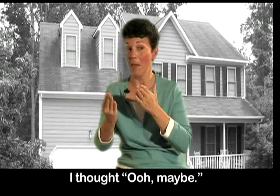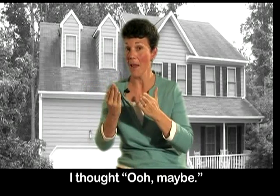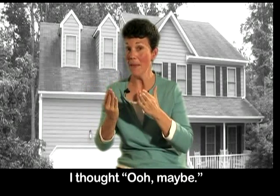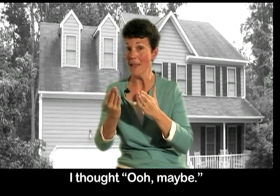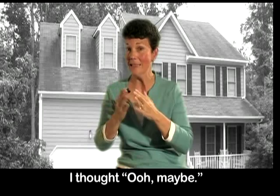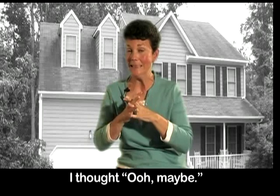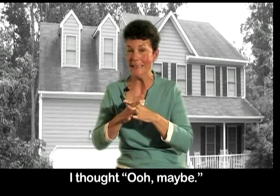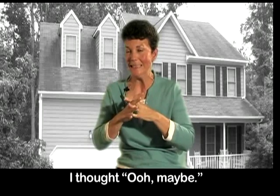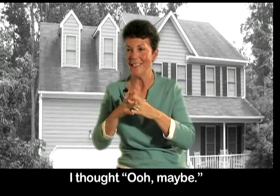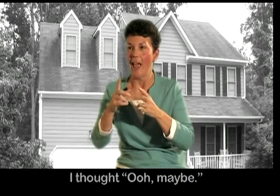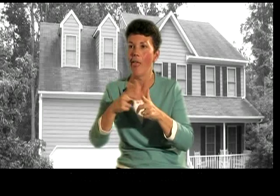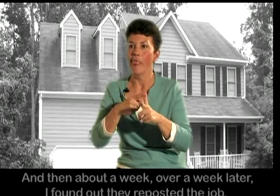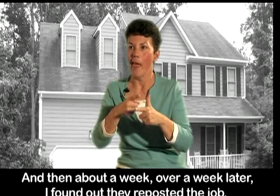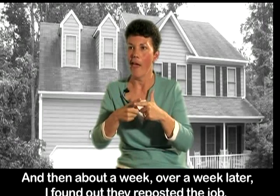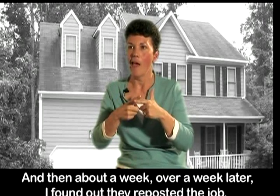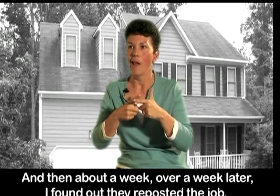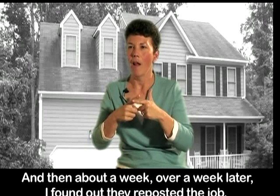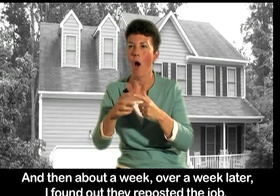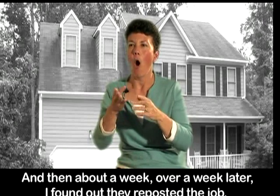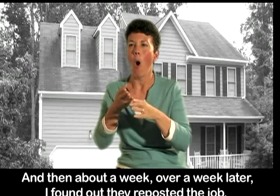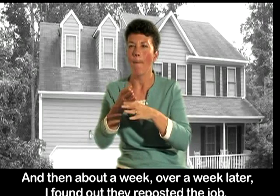maybe. And then about